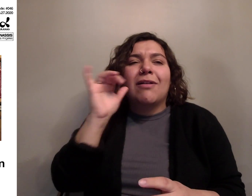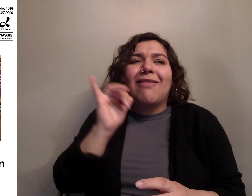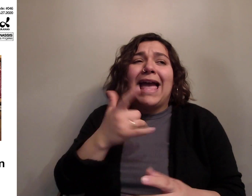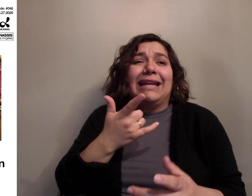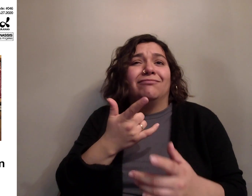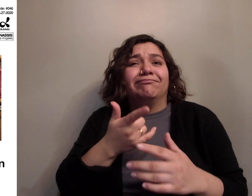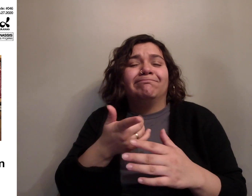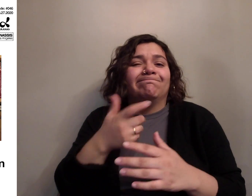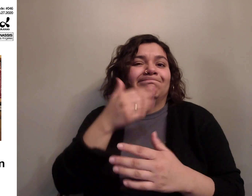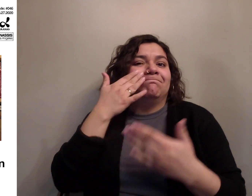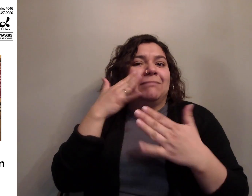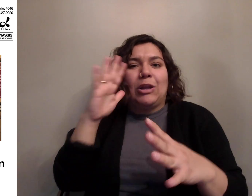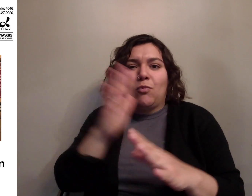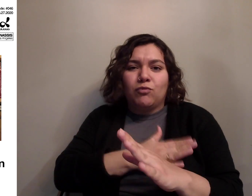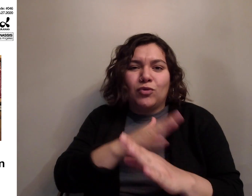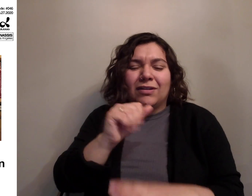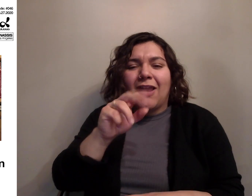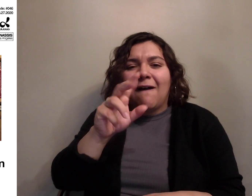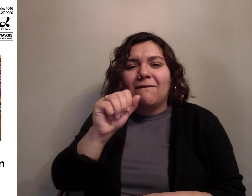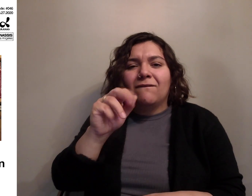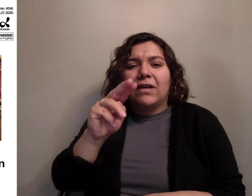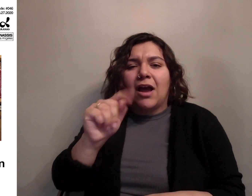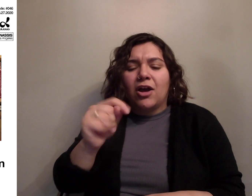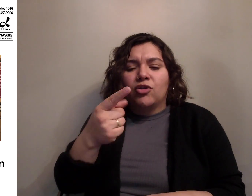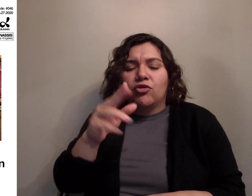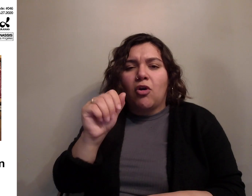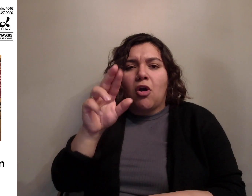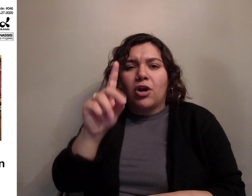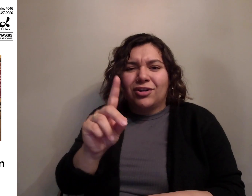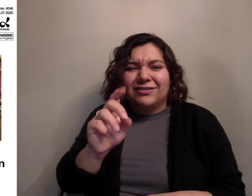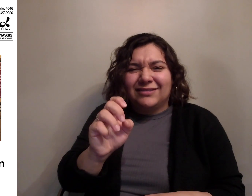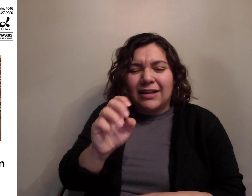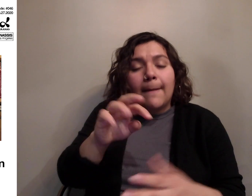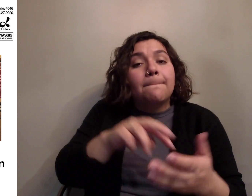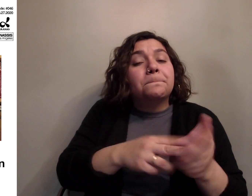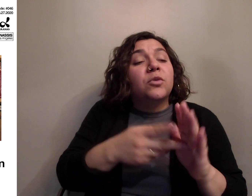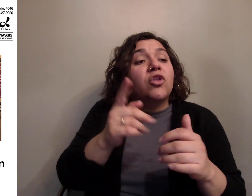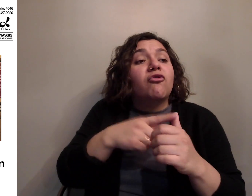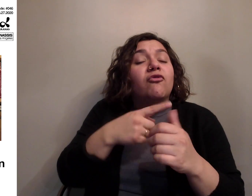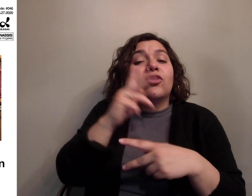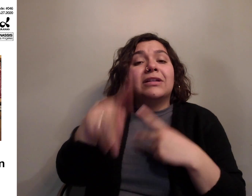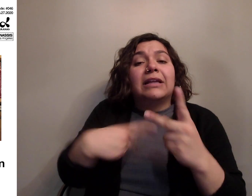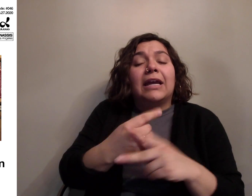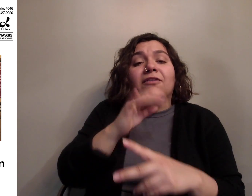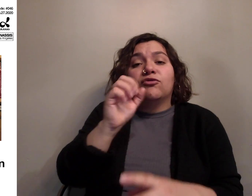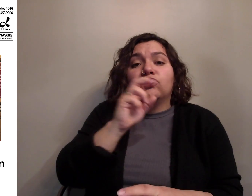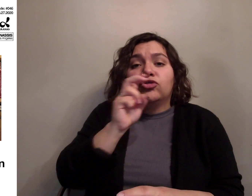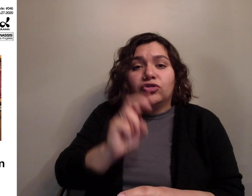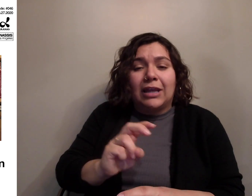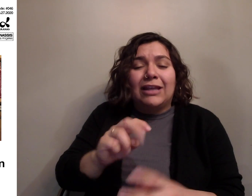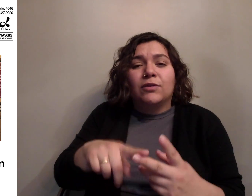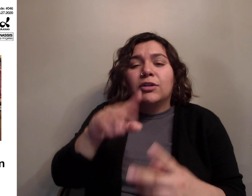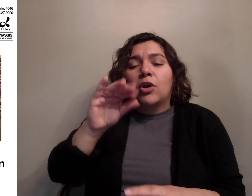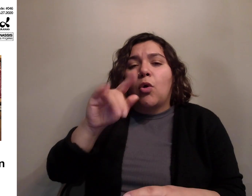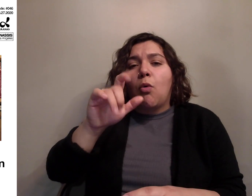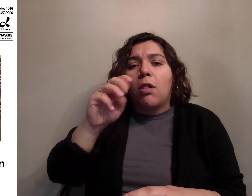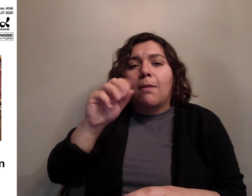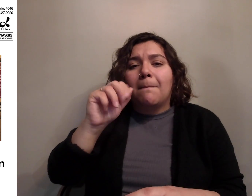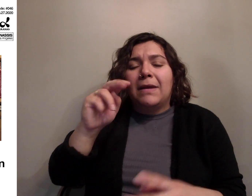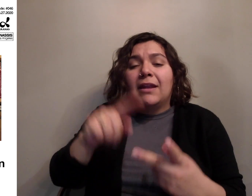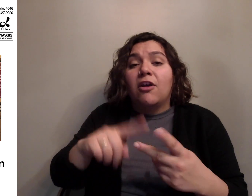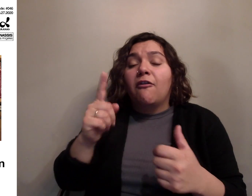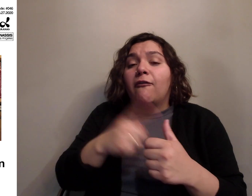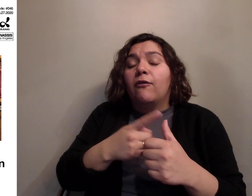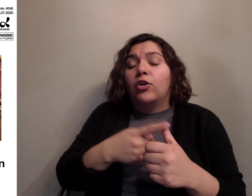sort of avant-garde back door. So the first jazz that I listened to was Cecil Taylor and Ornette Coleman, and the